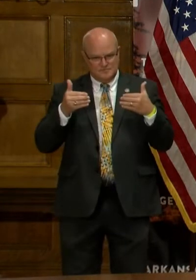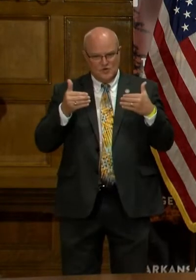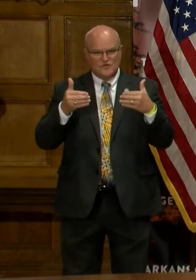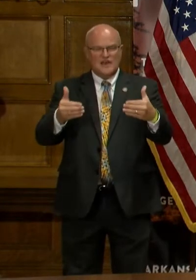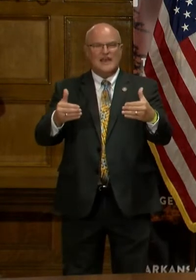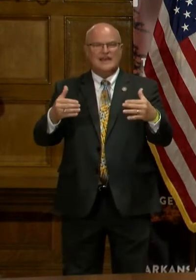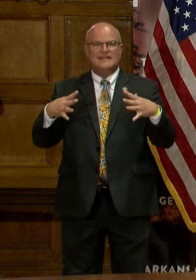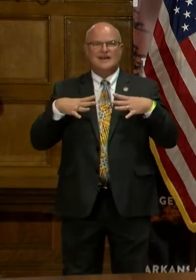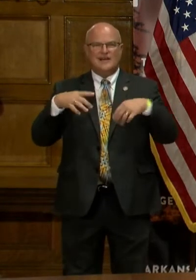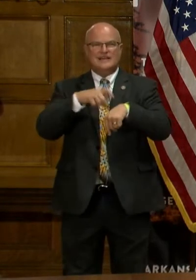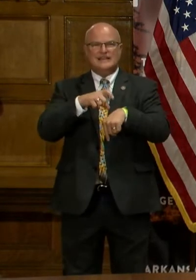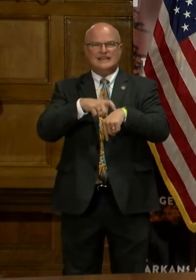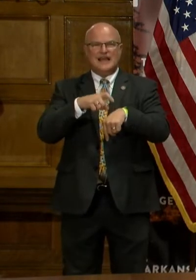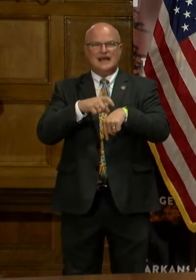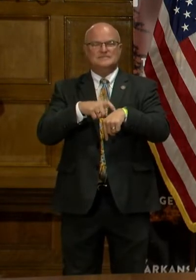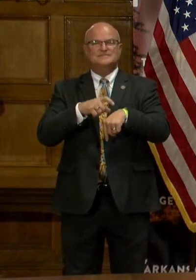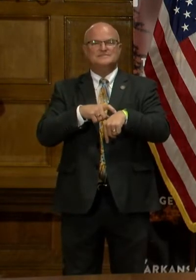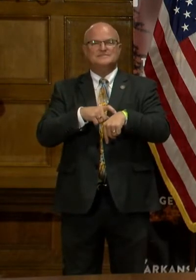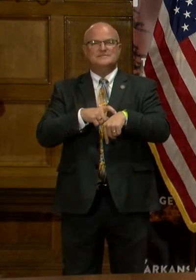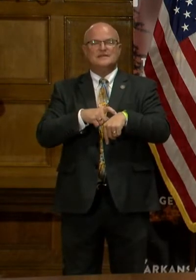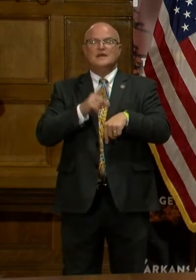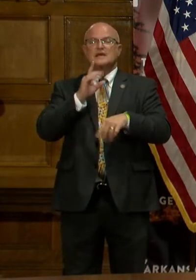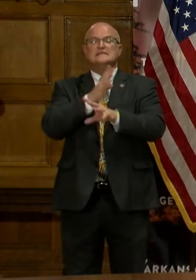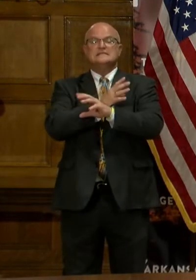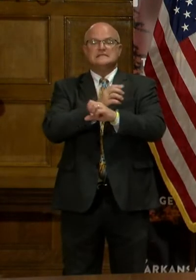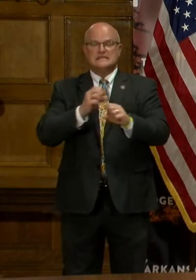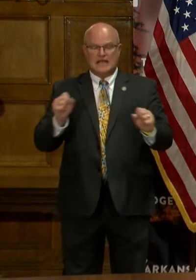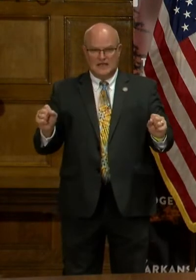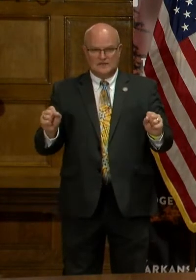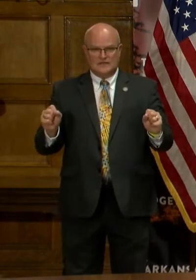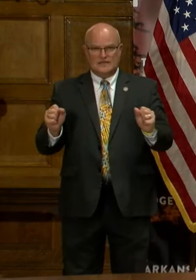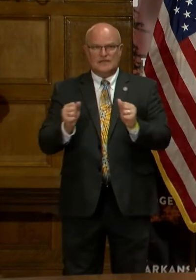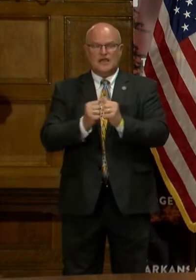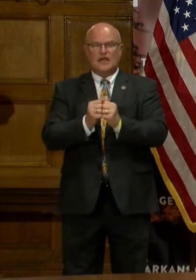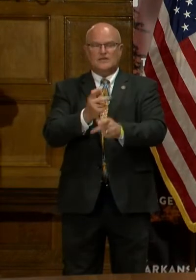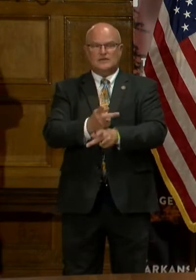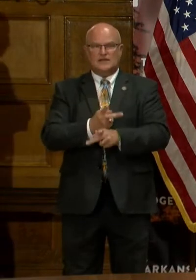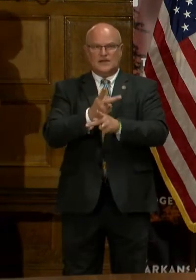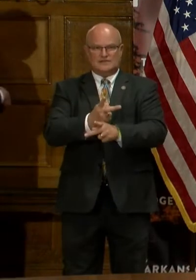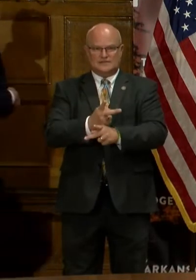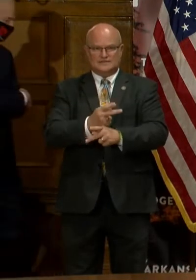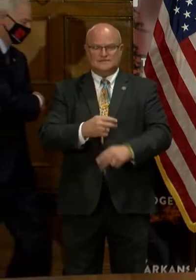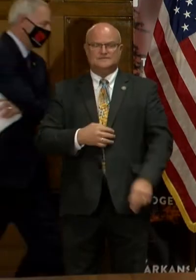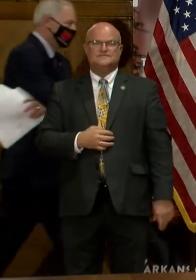holiday season, by all means, safely and with great caution.